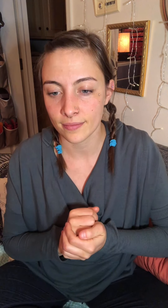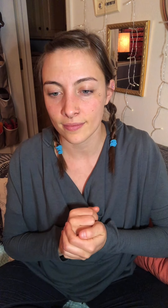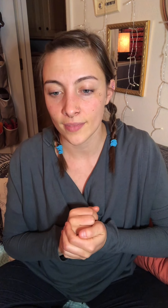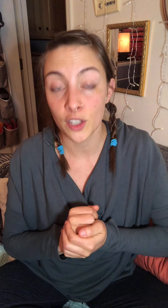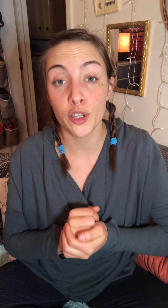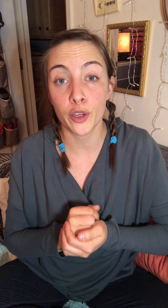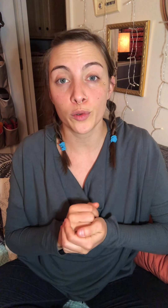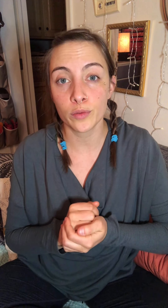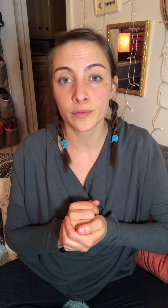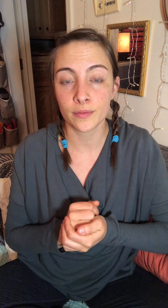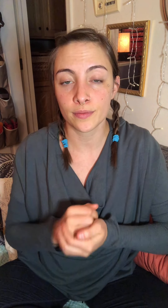new,